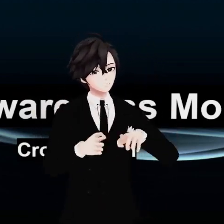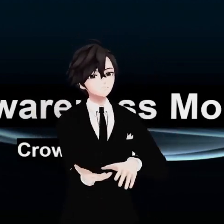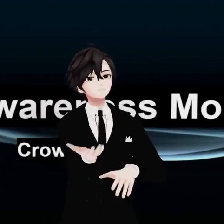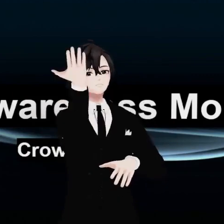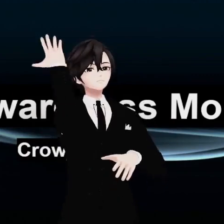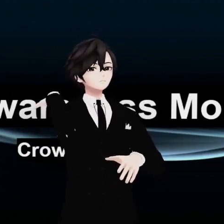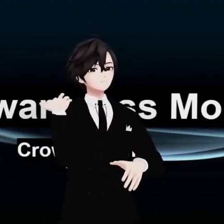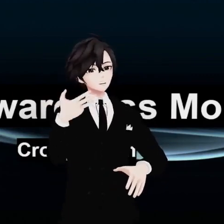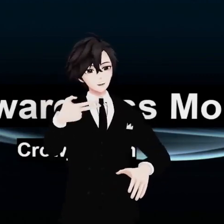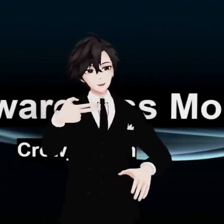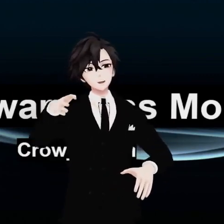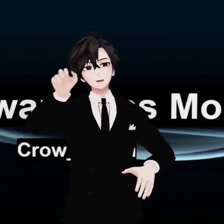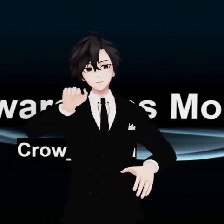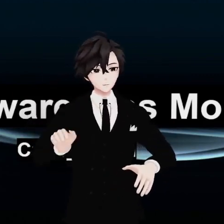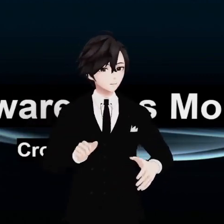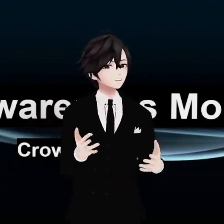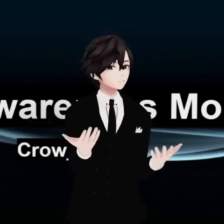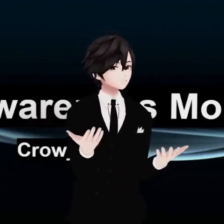during that.